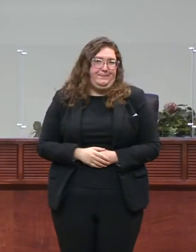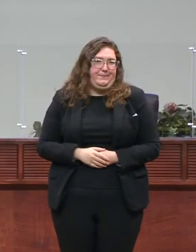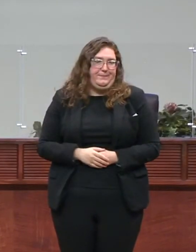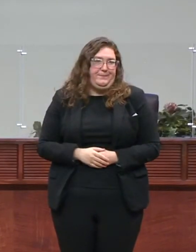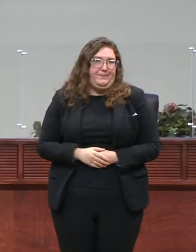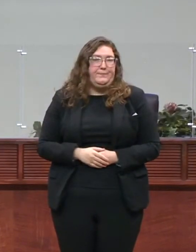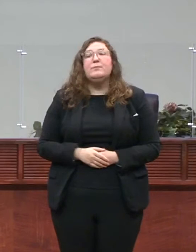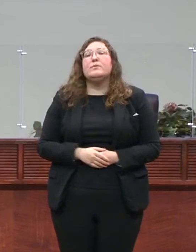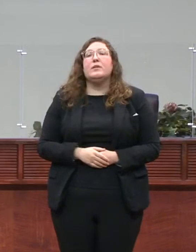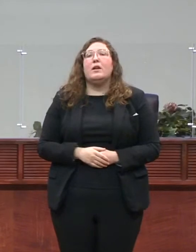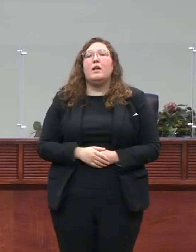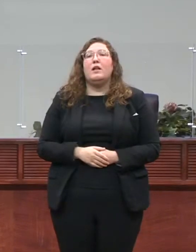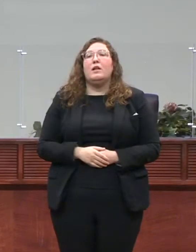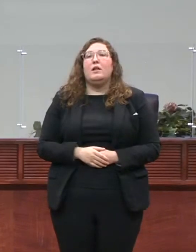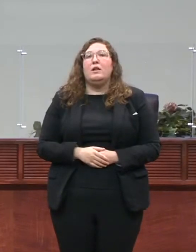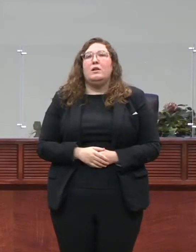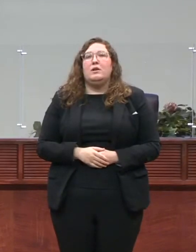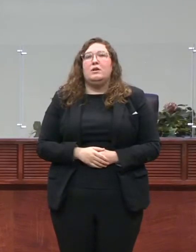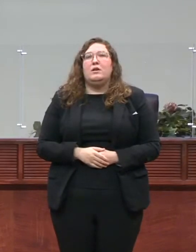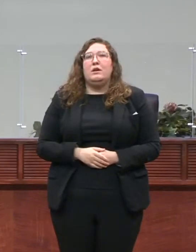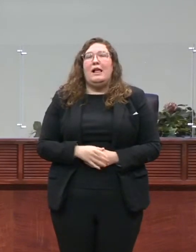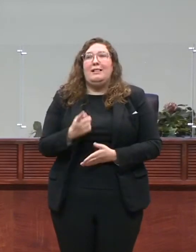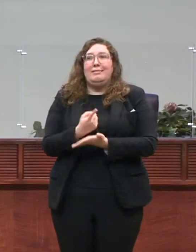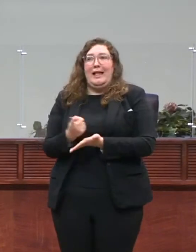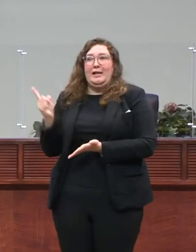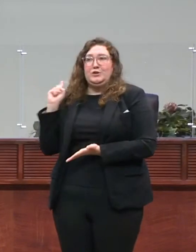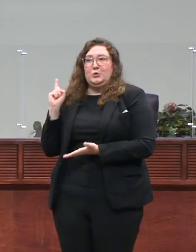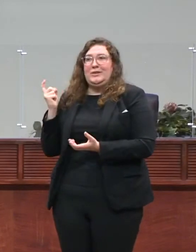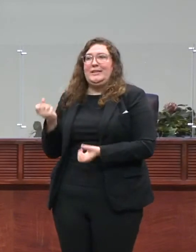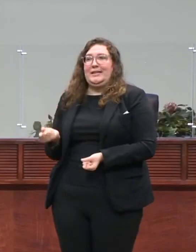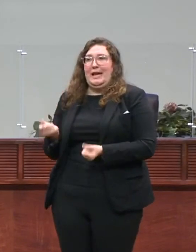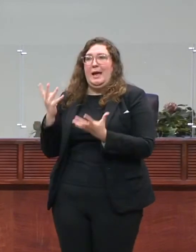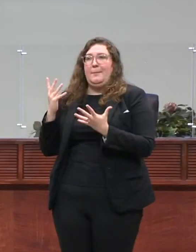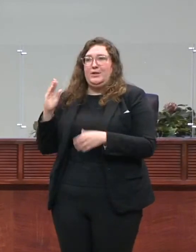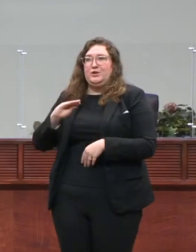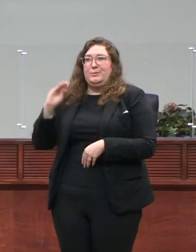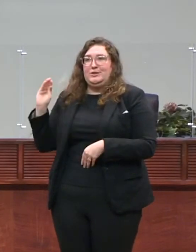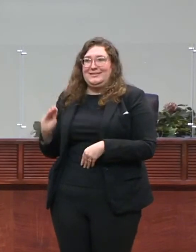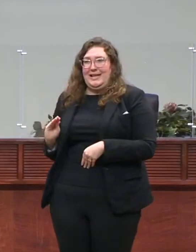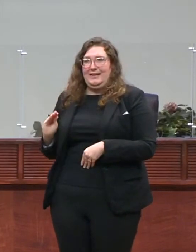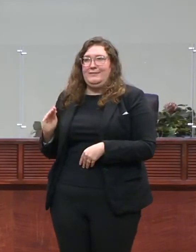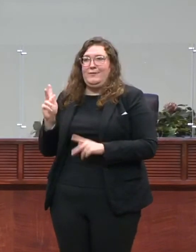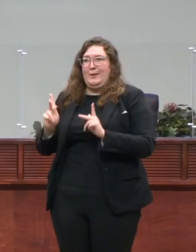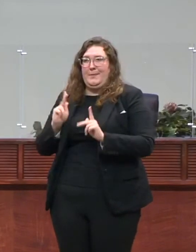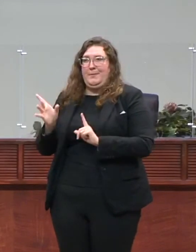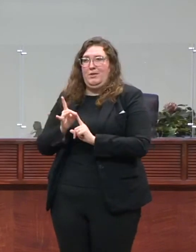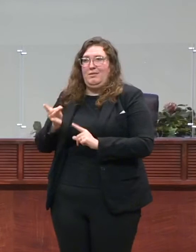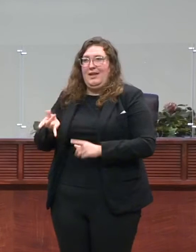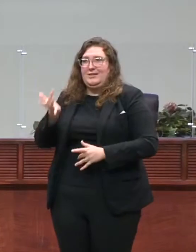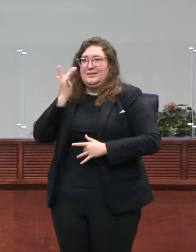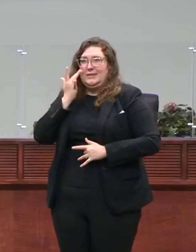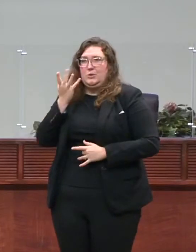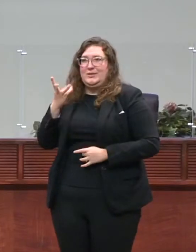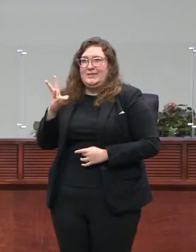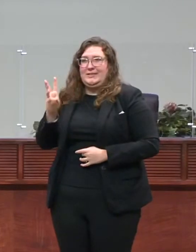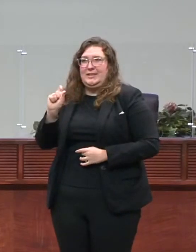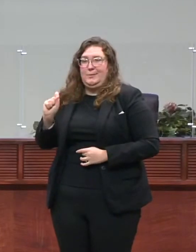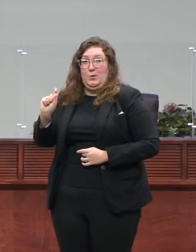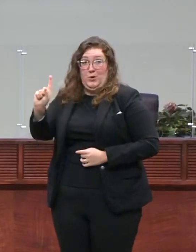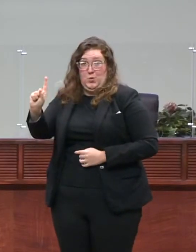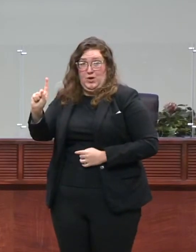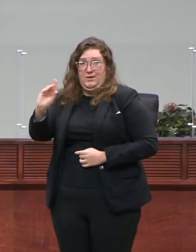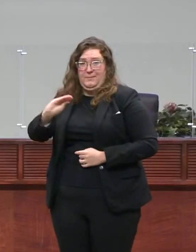The positivity rate for the last week average was 16.1. And I'm going to tell